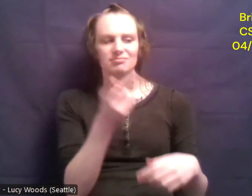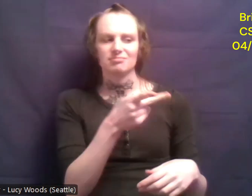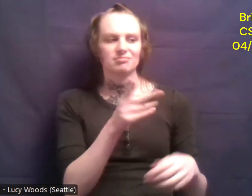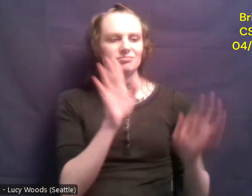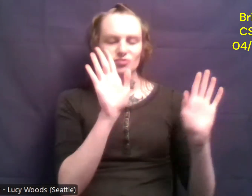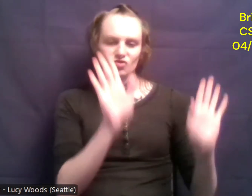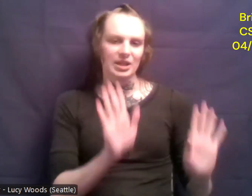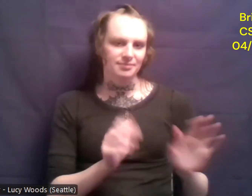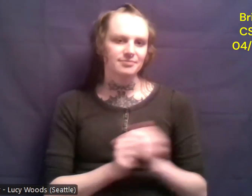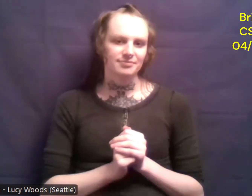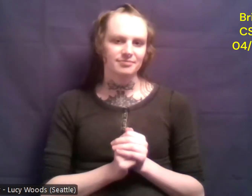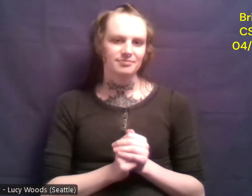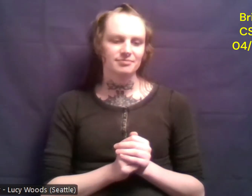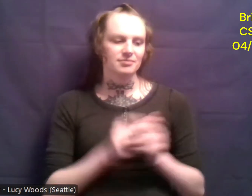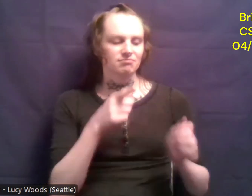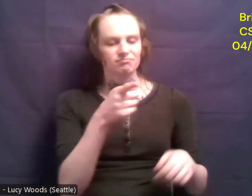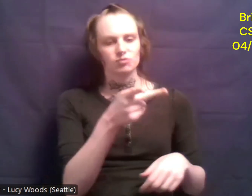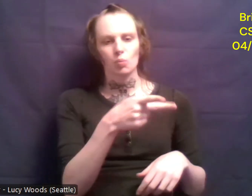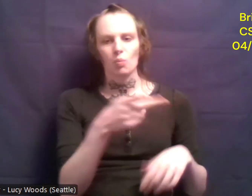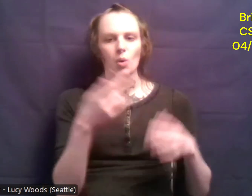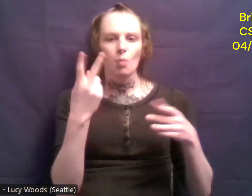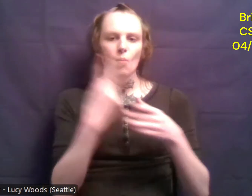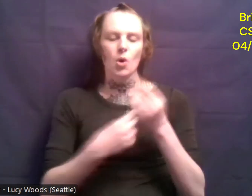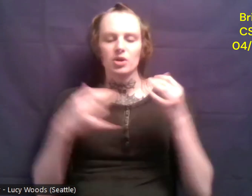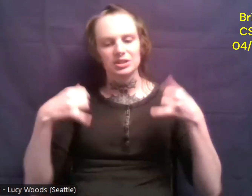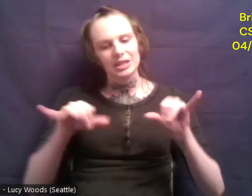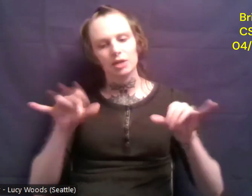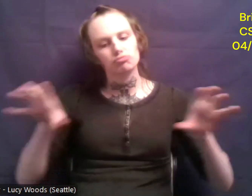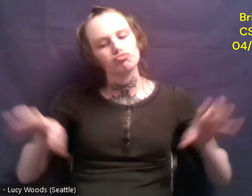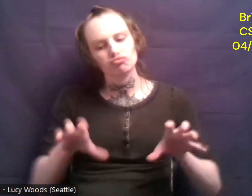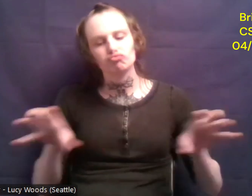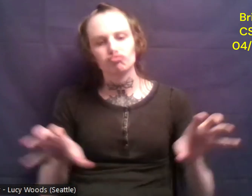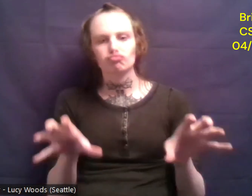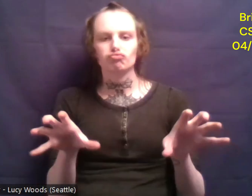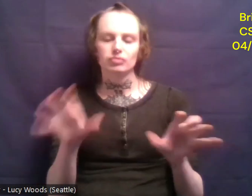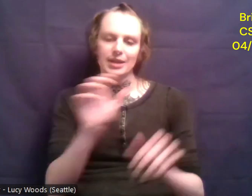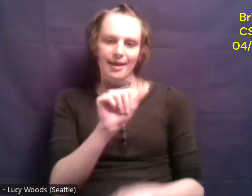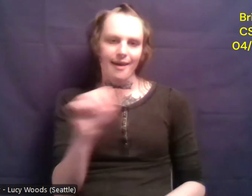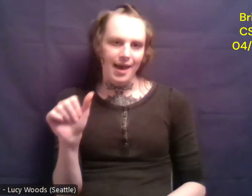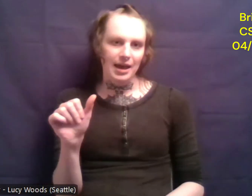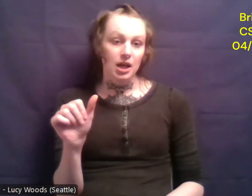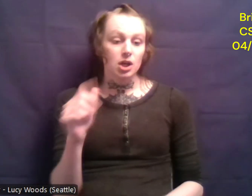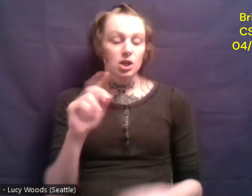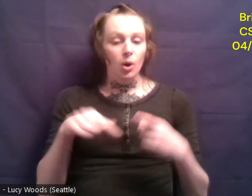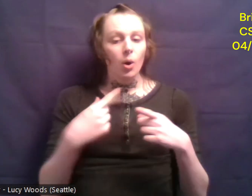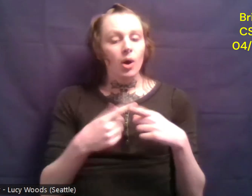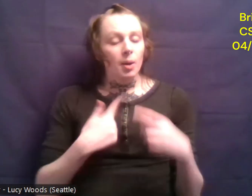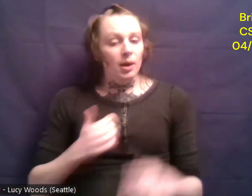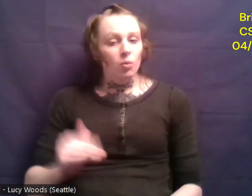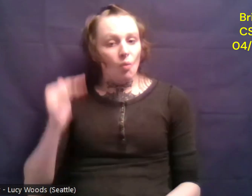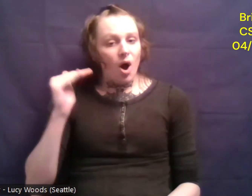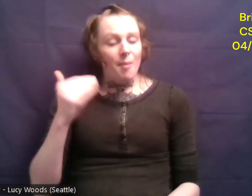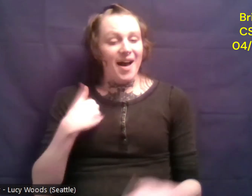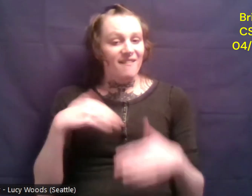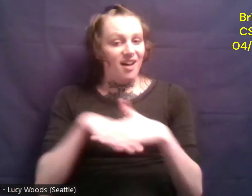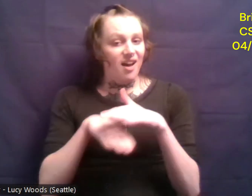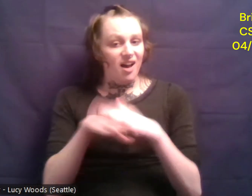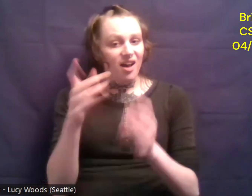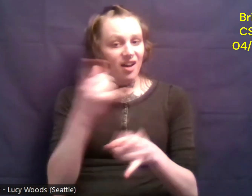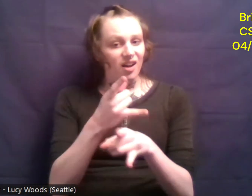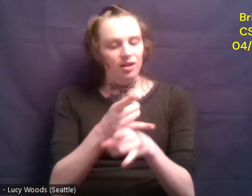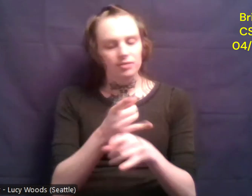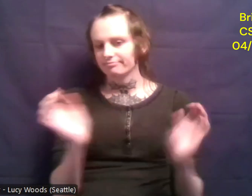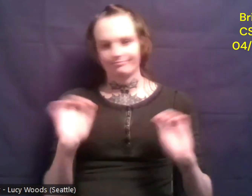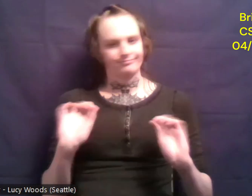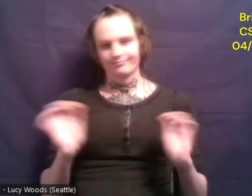So they are still very active in the AA community. And so I didn't have access really to alcohol growing up. Um, and my